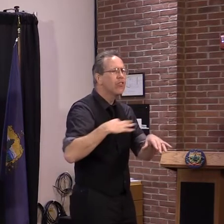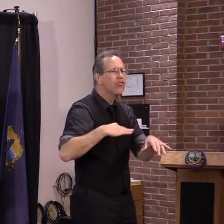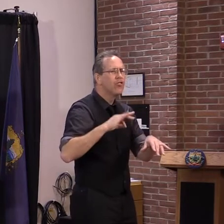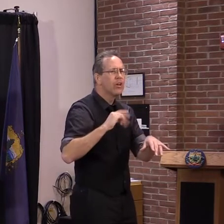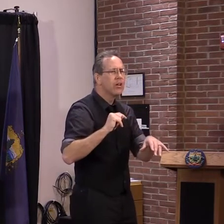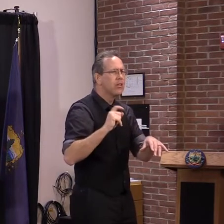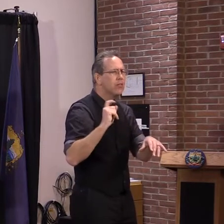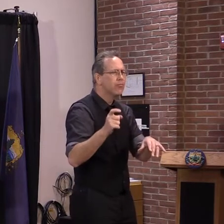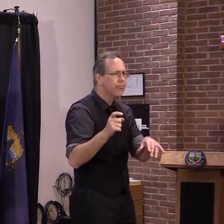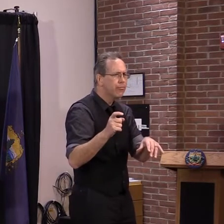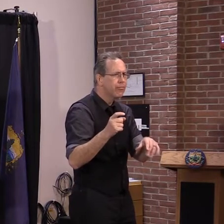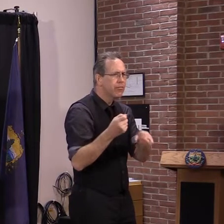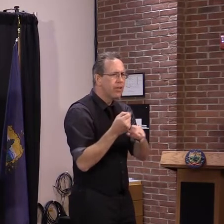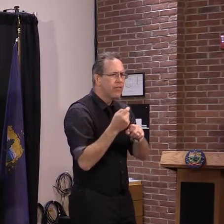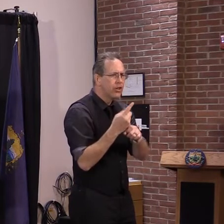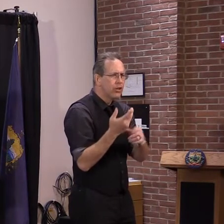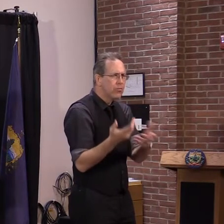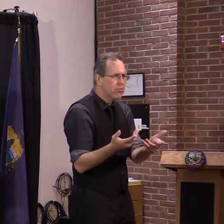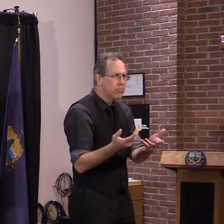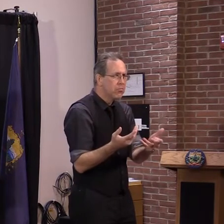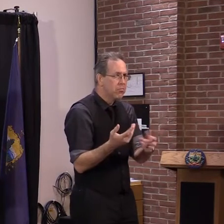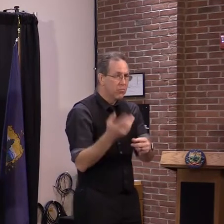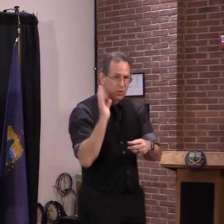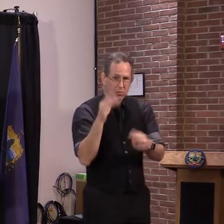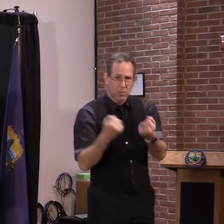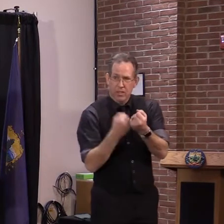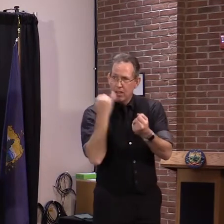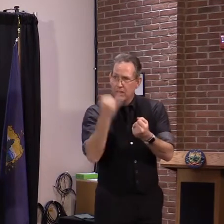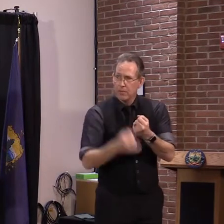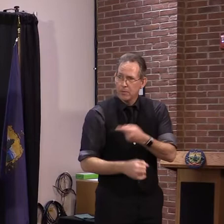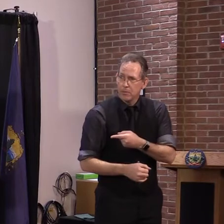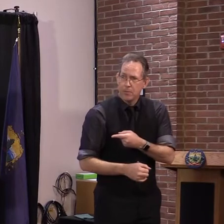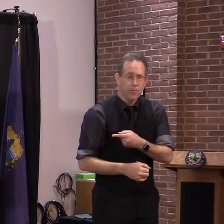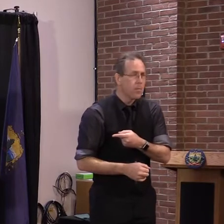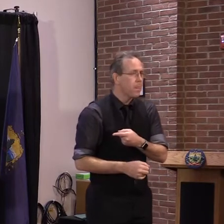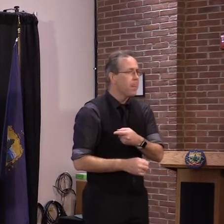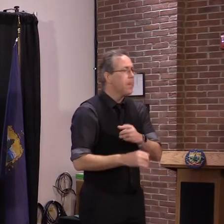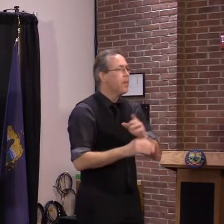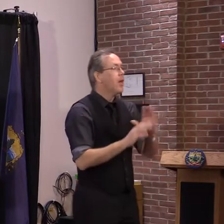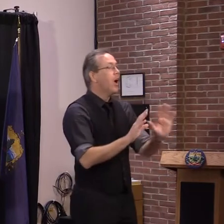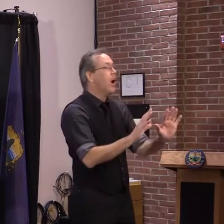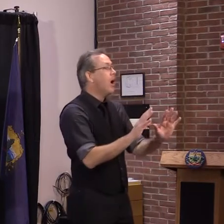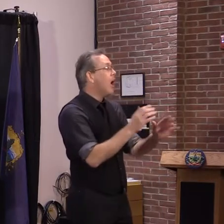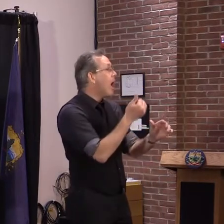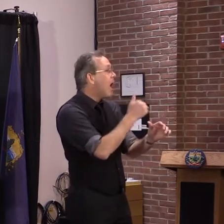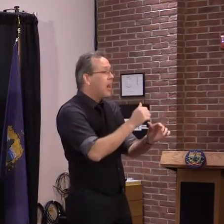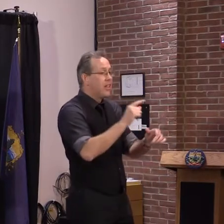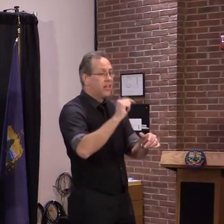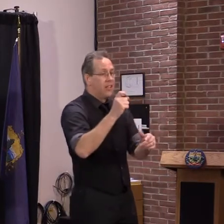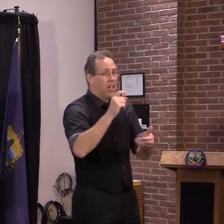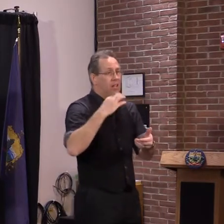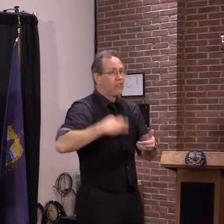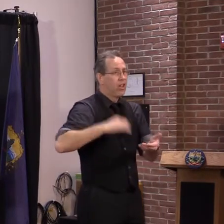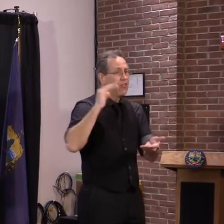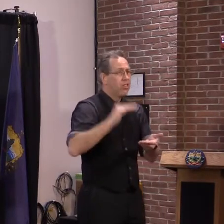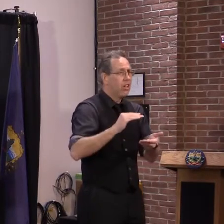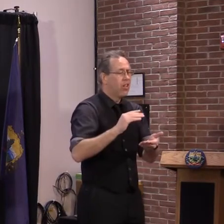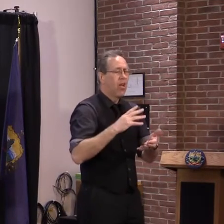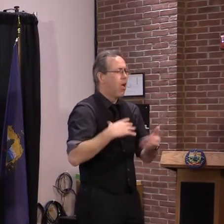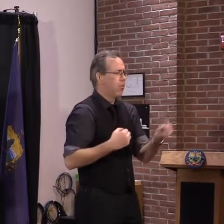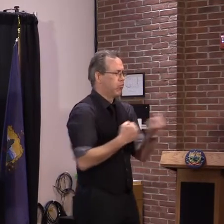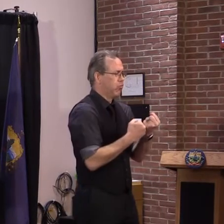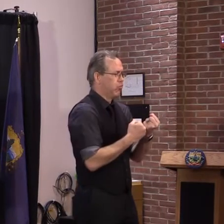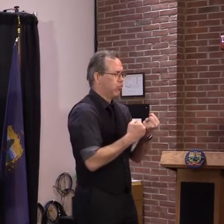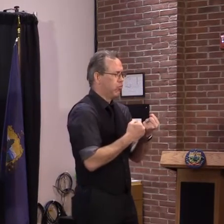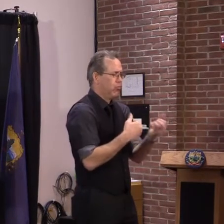Is that something that you would support? I think any tax relief is important, but we don't